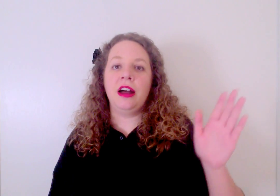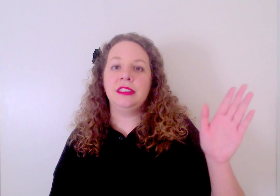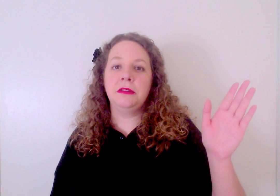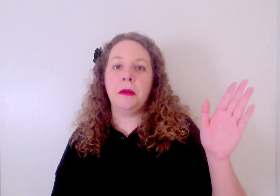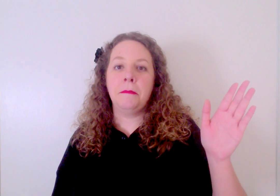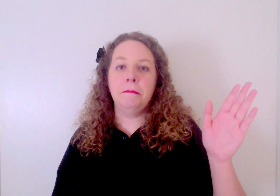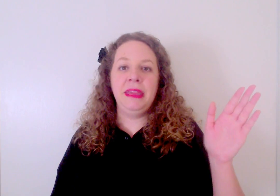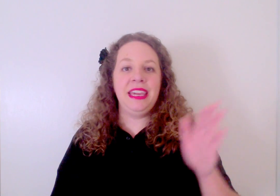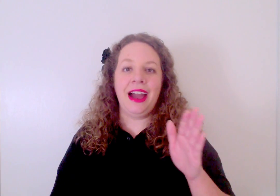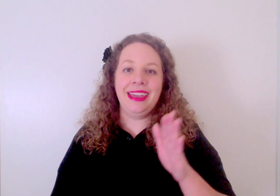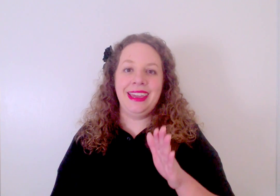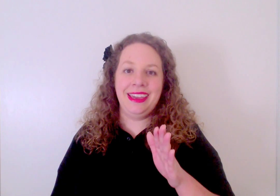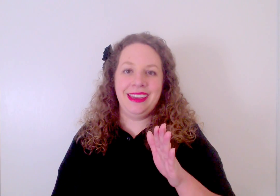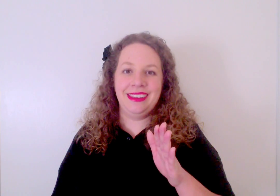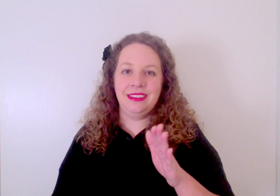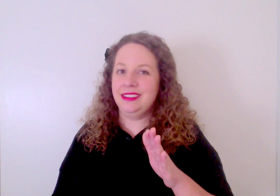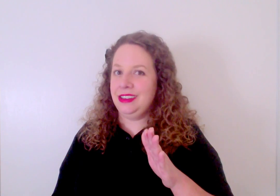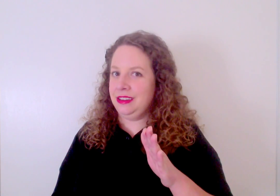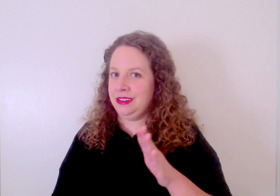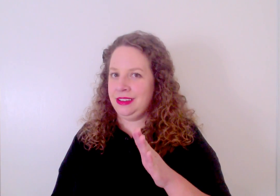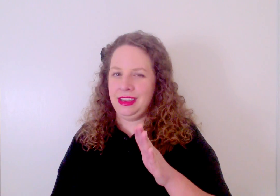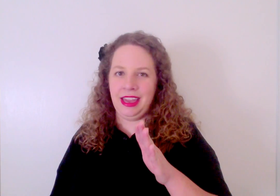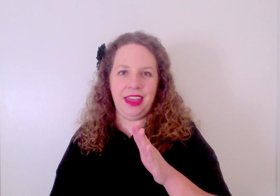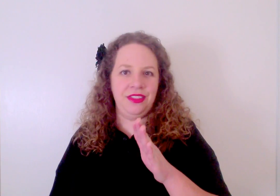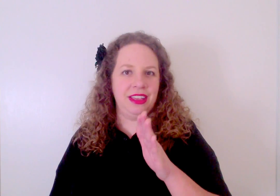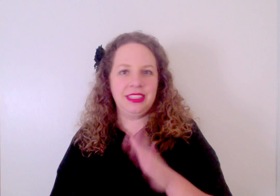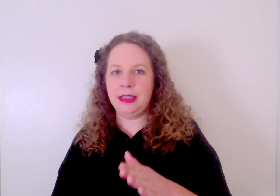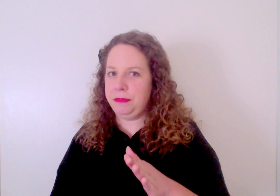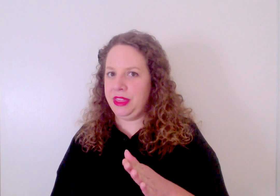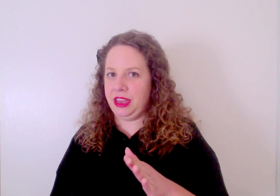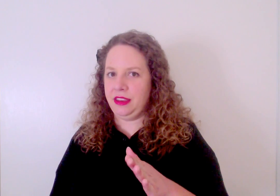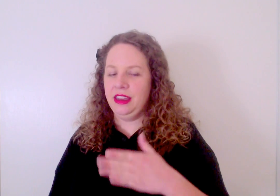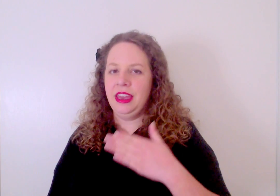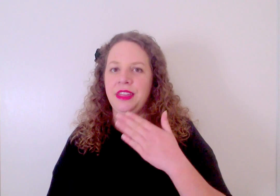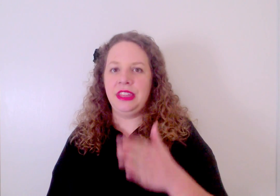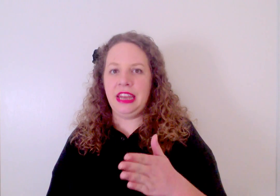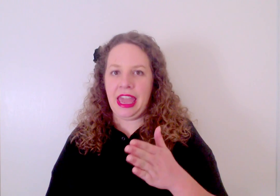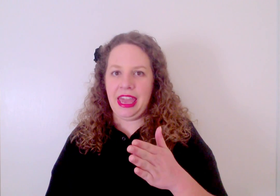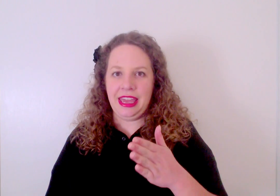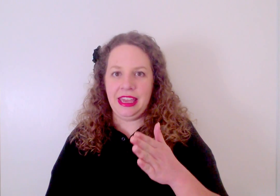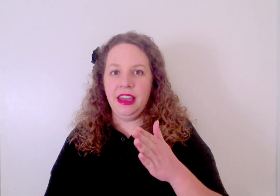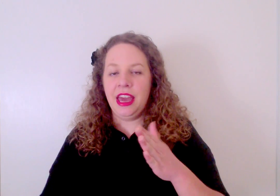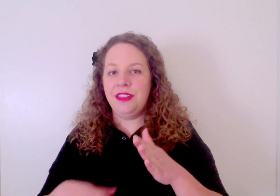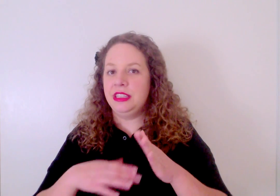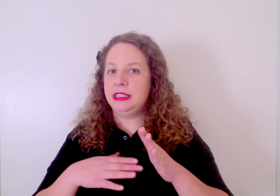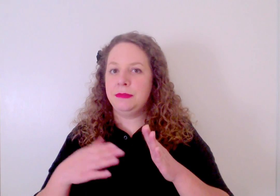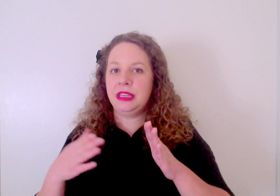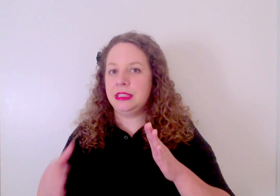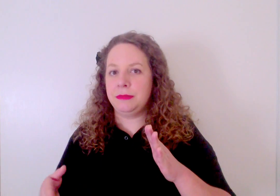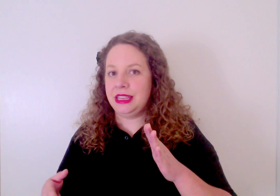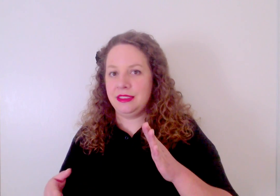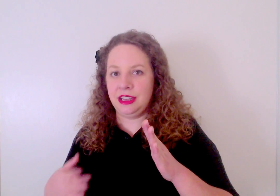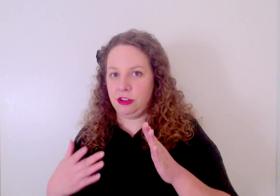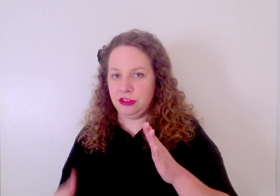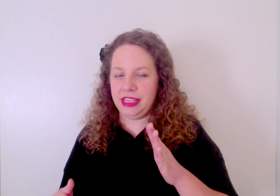caught P-I-N, and then something, and then A, and then something that are